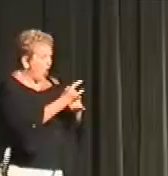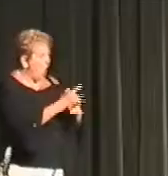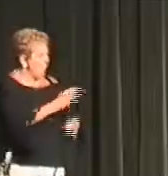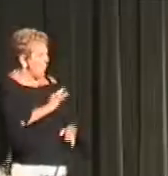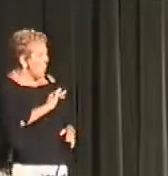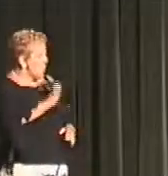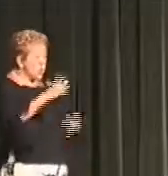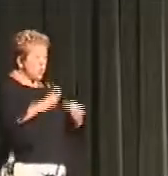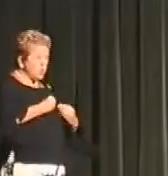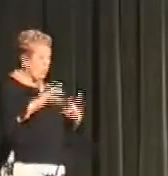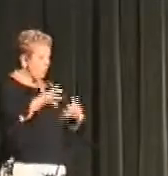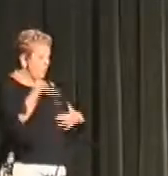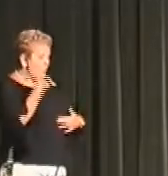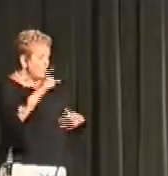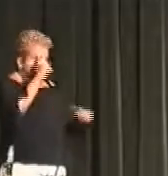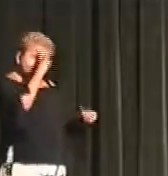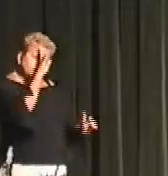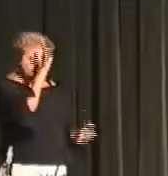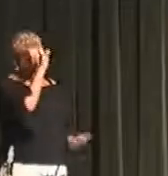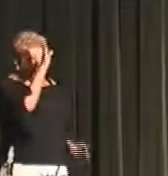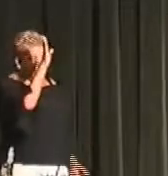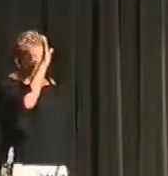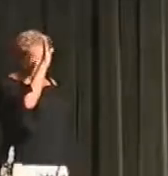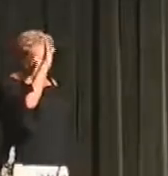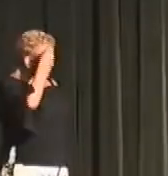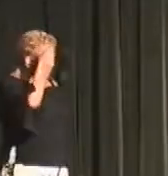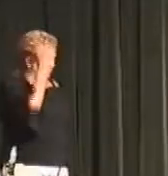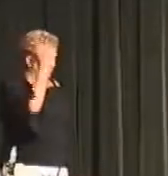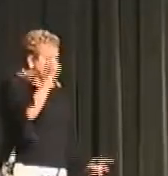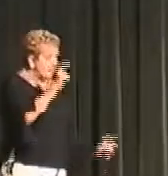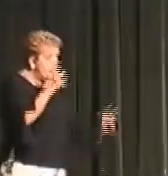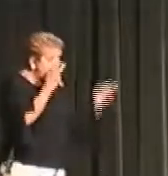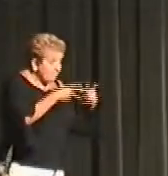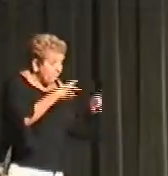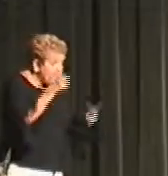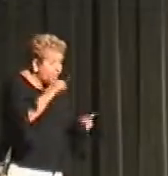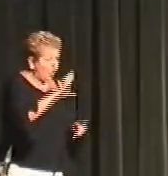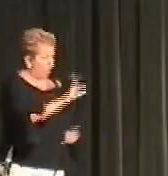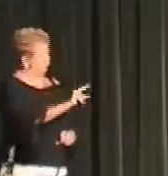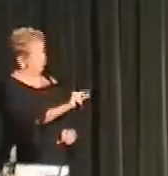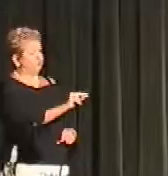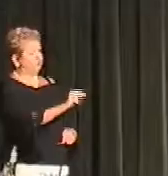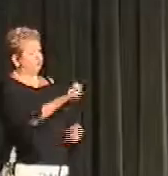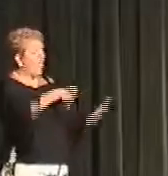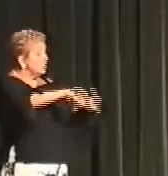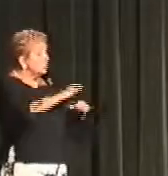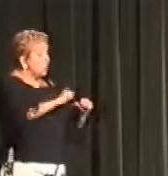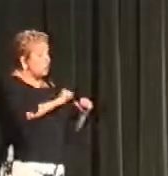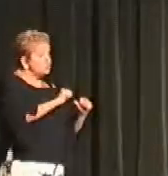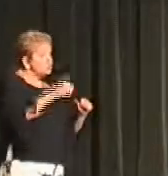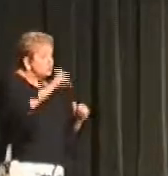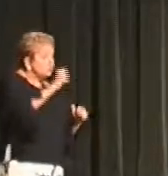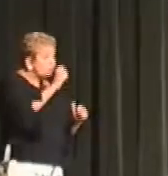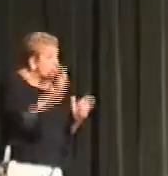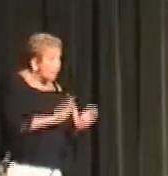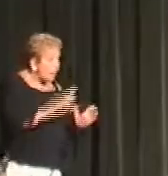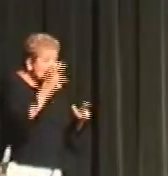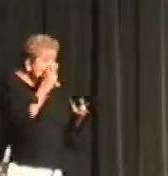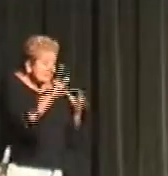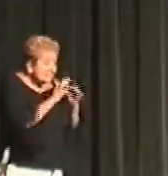got me exactly where I needed to go. And I was not a party girl. I was not a social drinker. I don't have any funny, cute stories to tell you because if you drank the way that